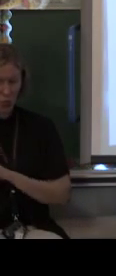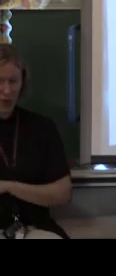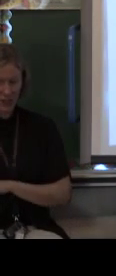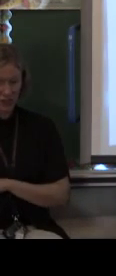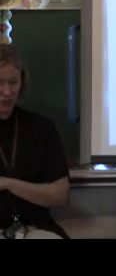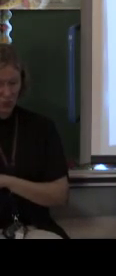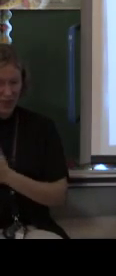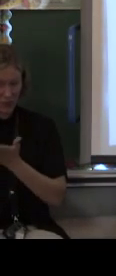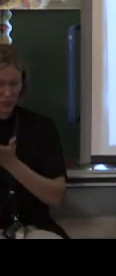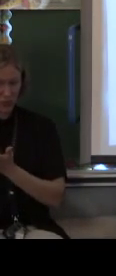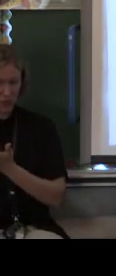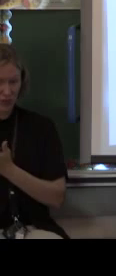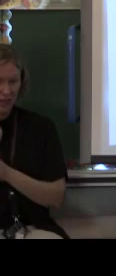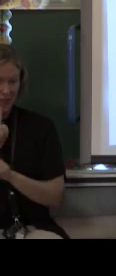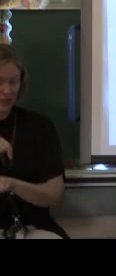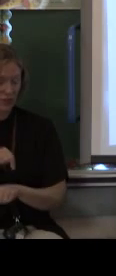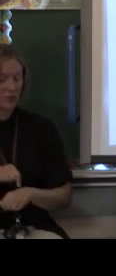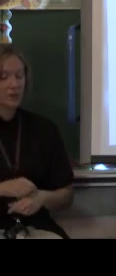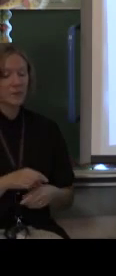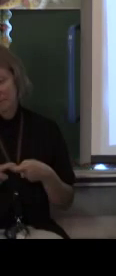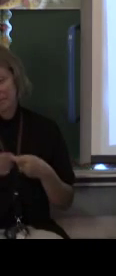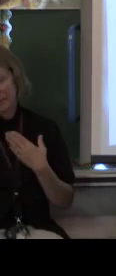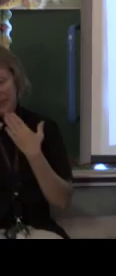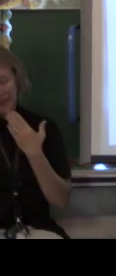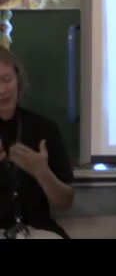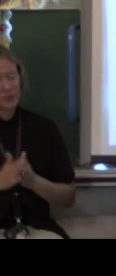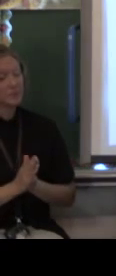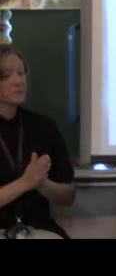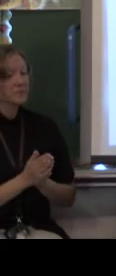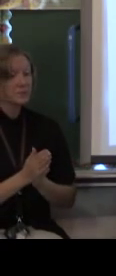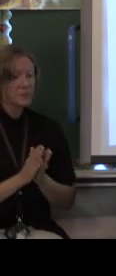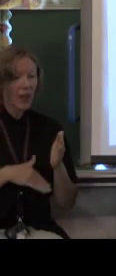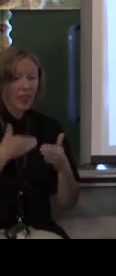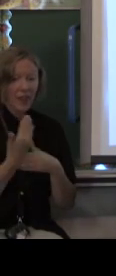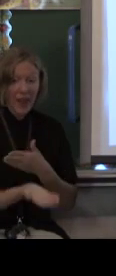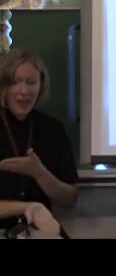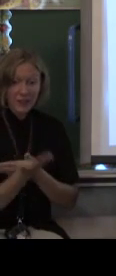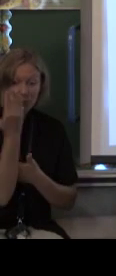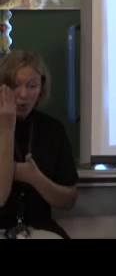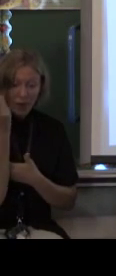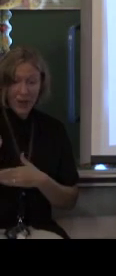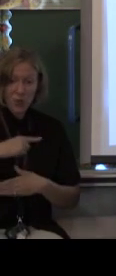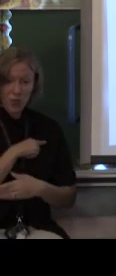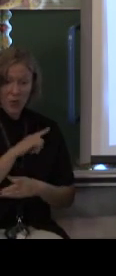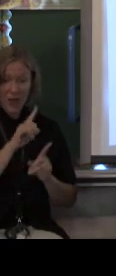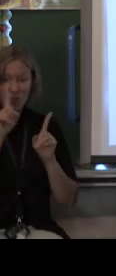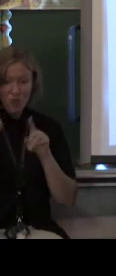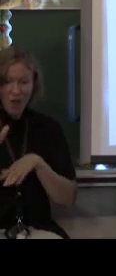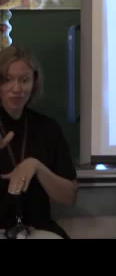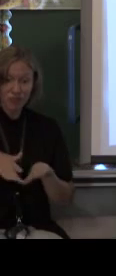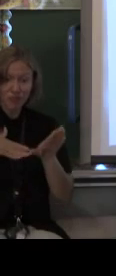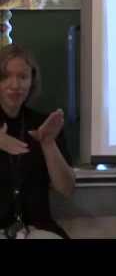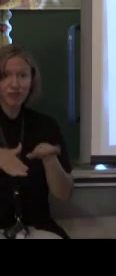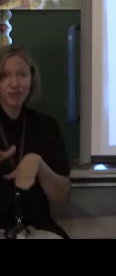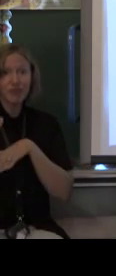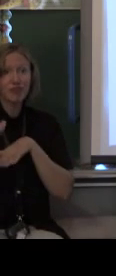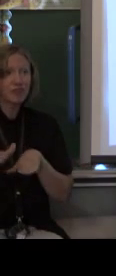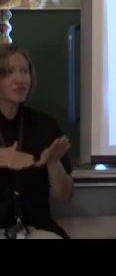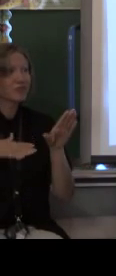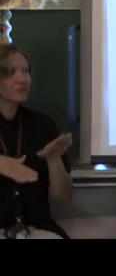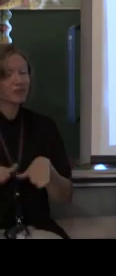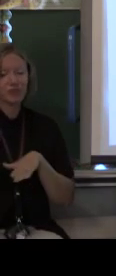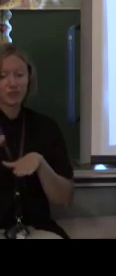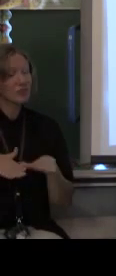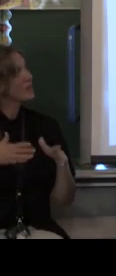attention. It's called the hike. The next morning, we went on a hike. After